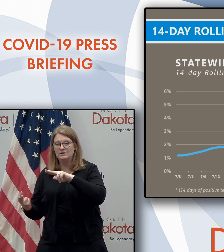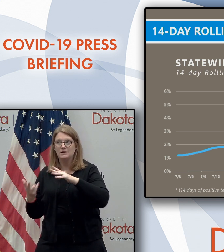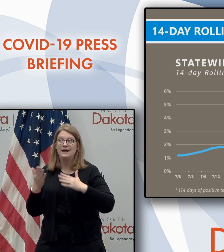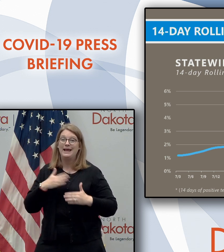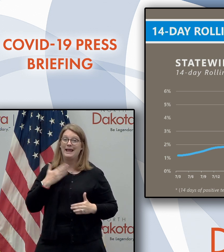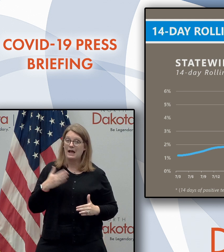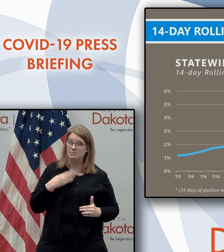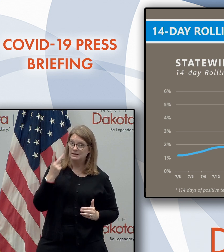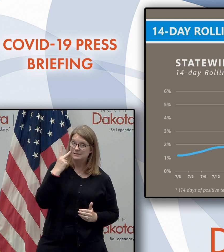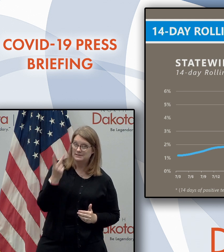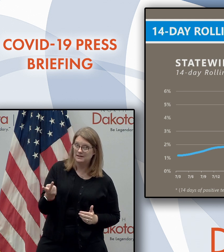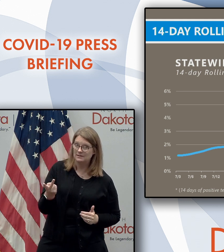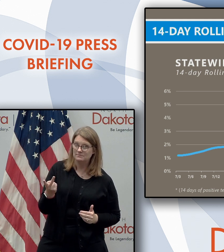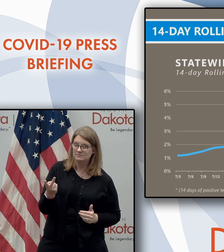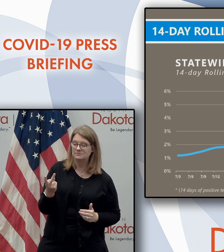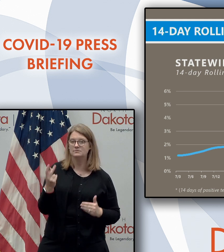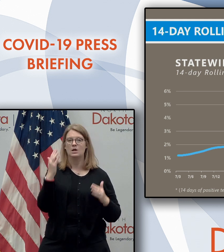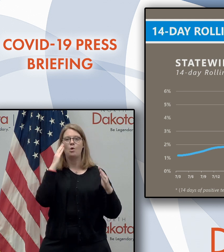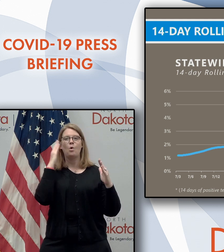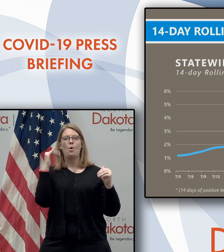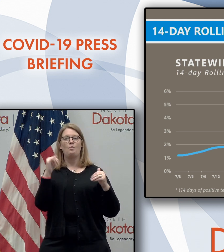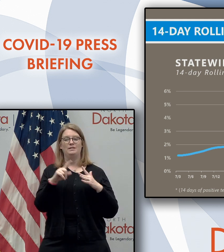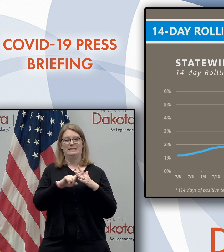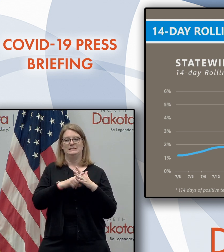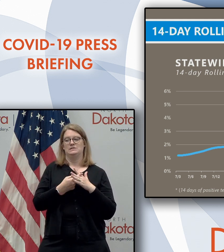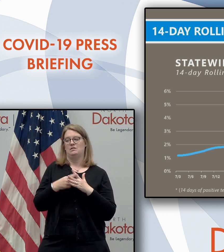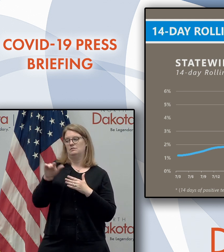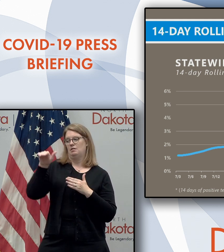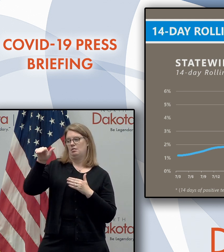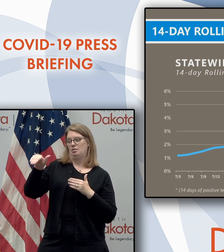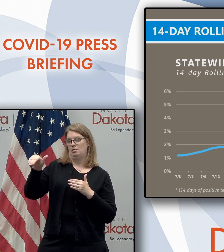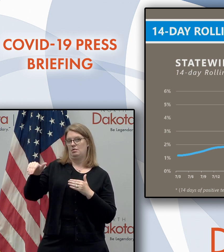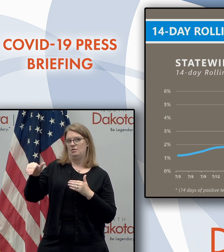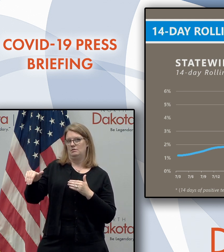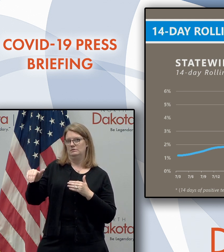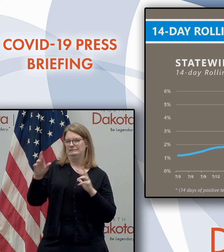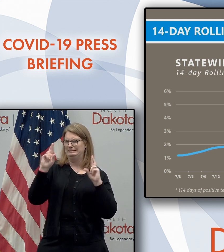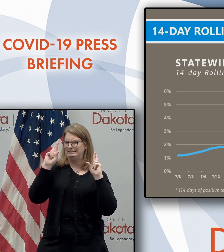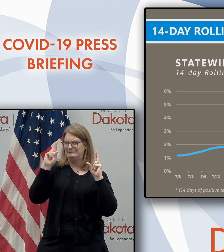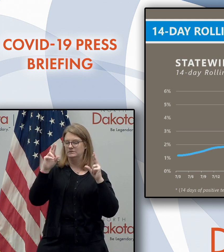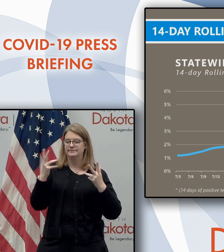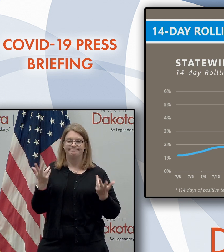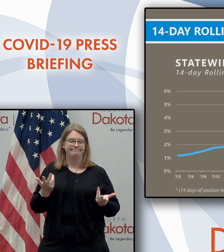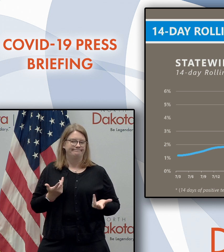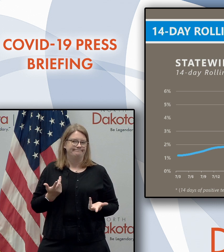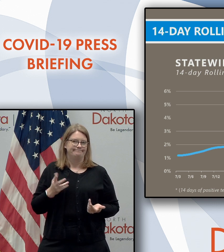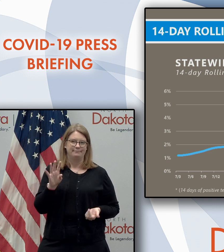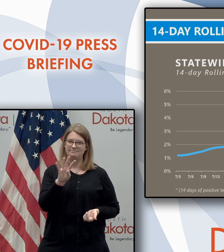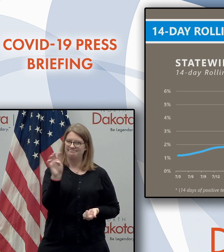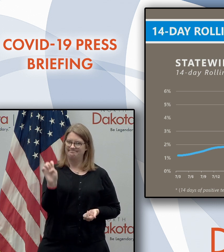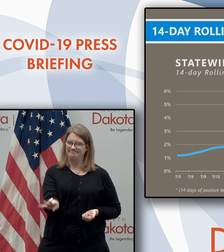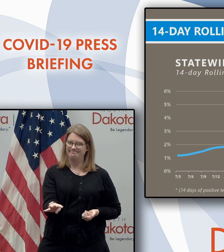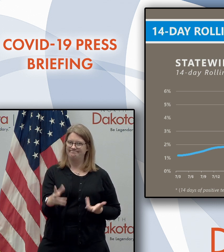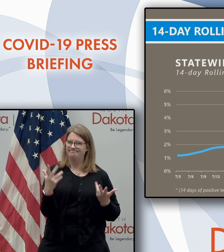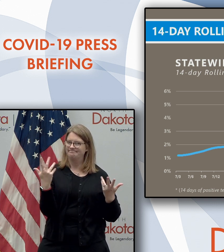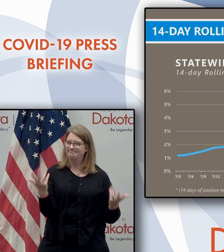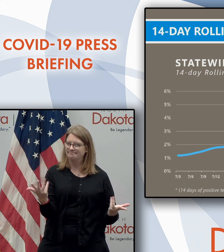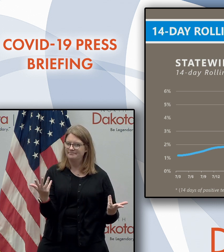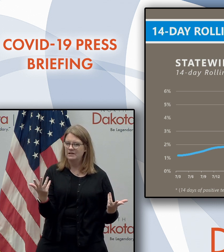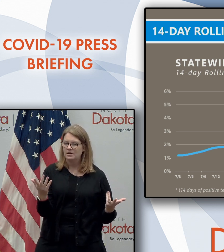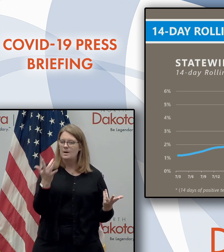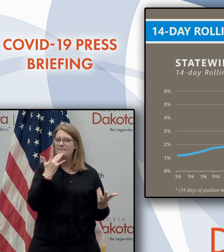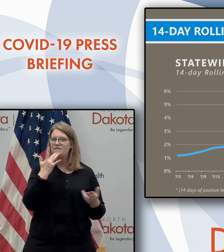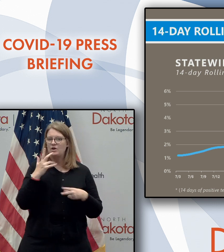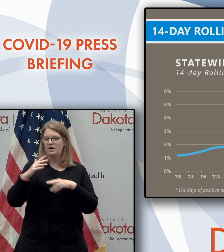that's the beginning of a trend if possible. But again, way too early to tell on that. But again, we'd like to get that back down